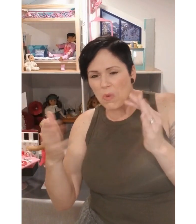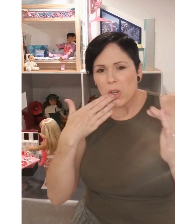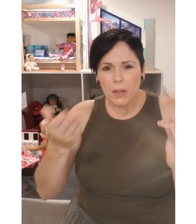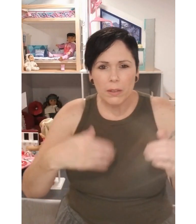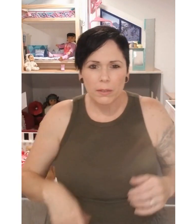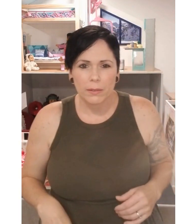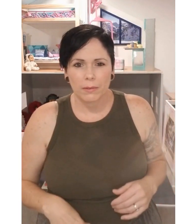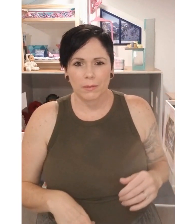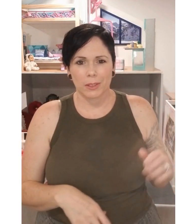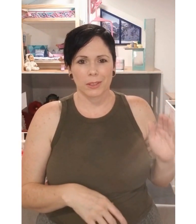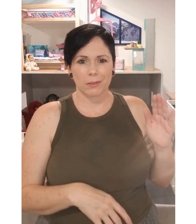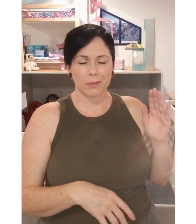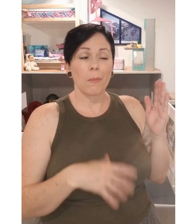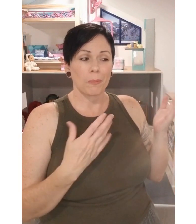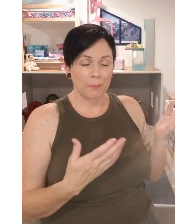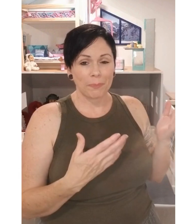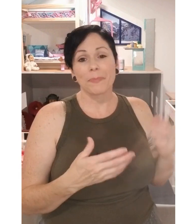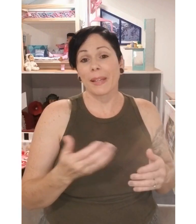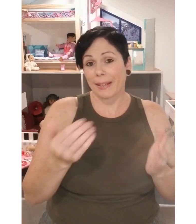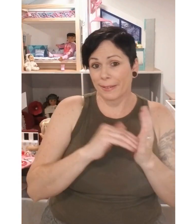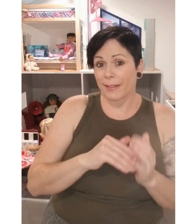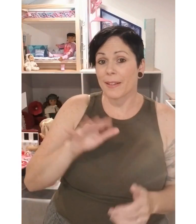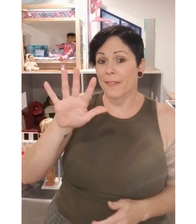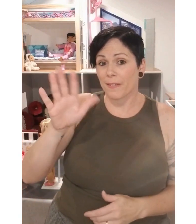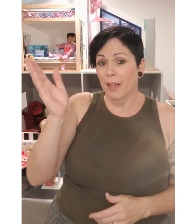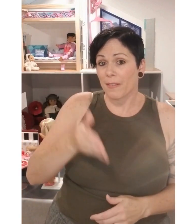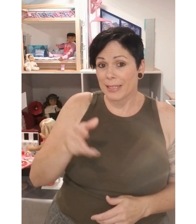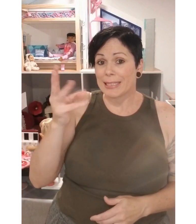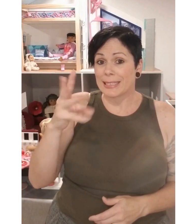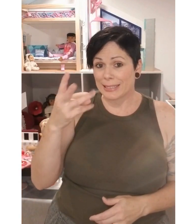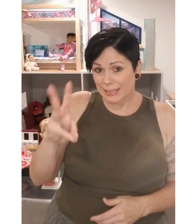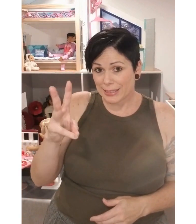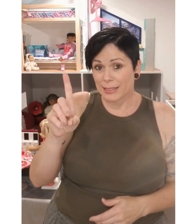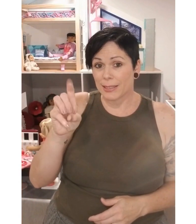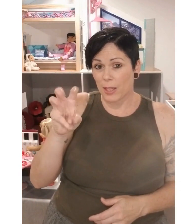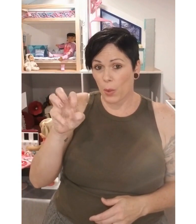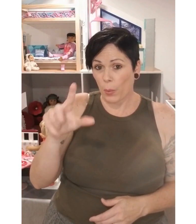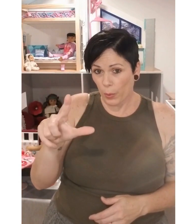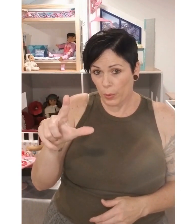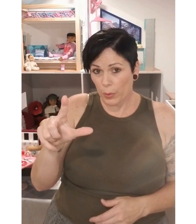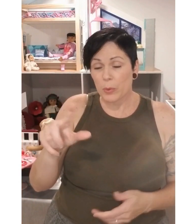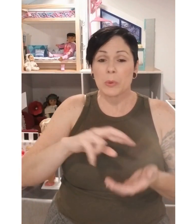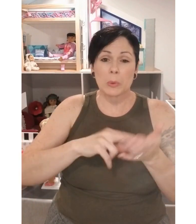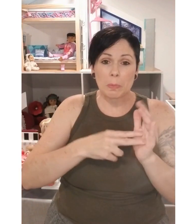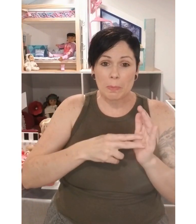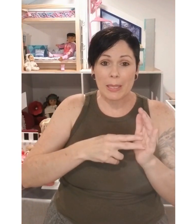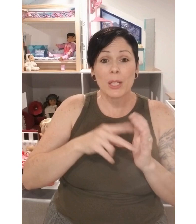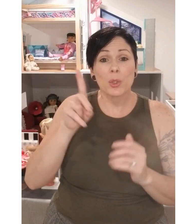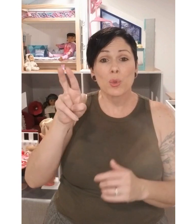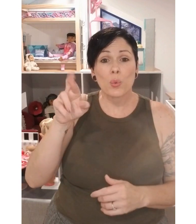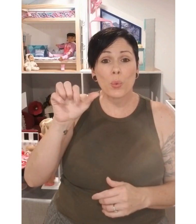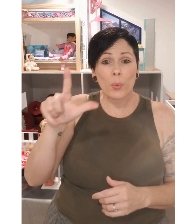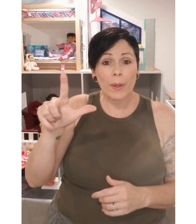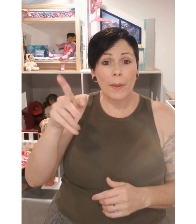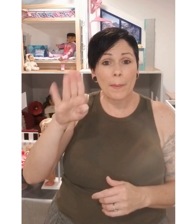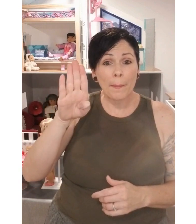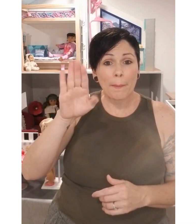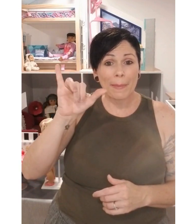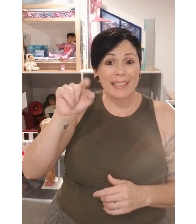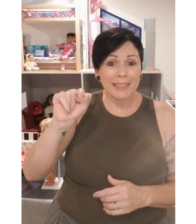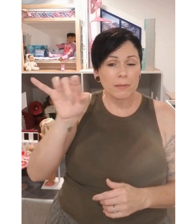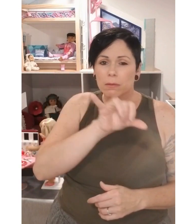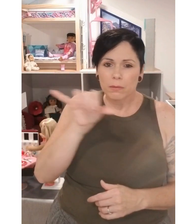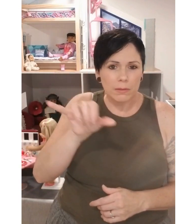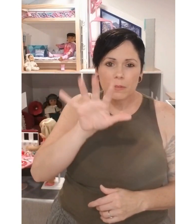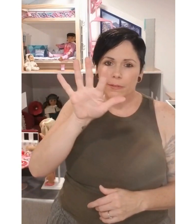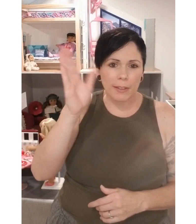And because they're 5/16 dowel rods, I grabbed my 5/16 drill bit to have on hand, but I